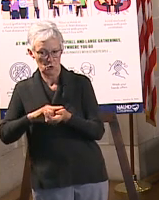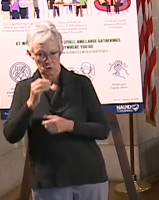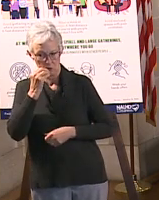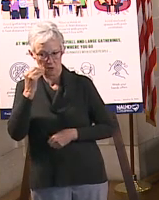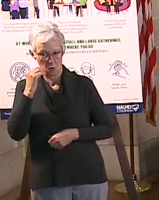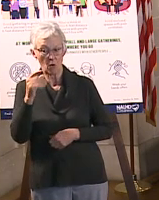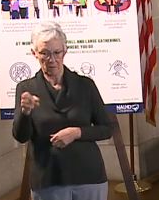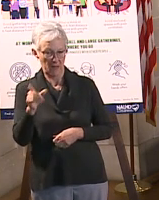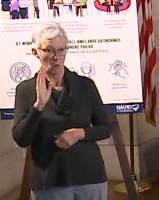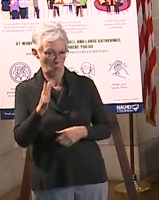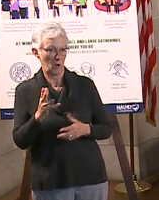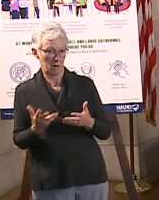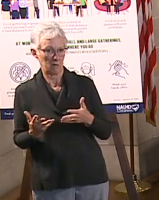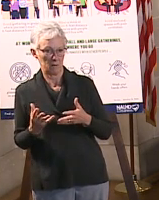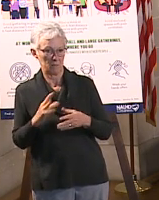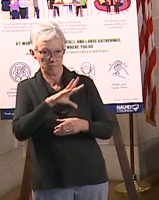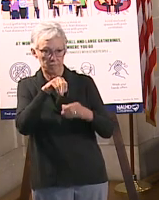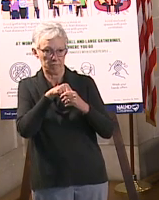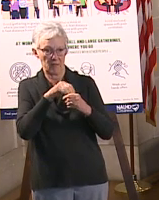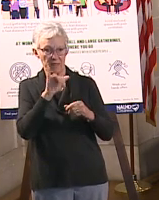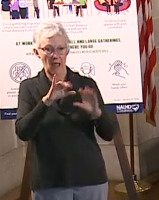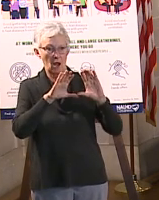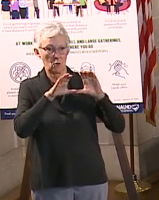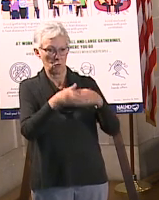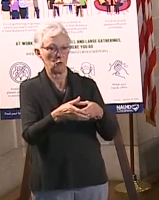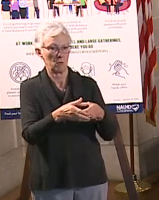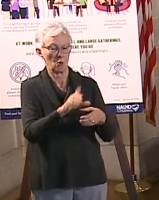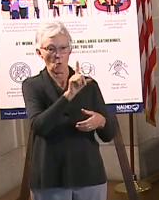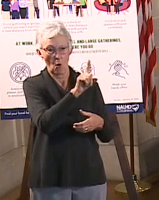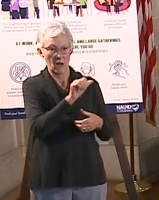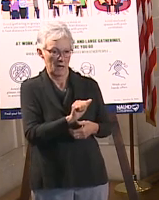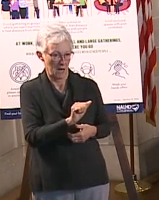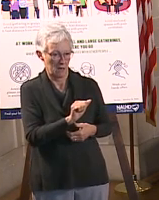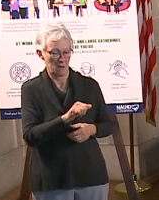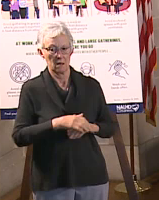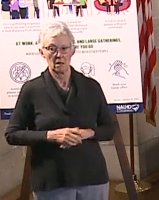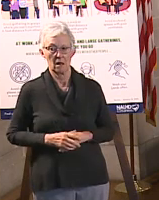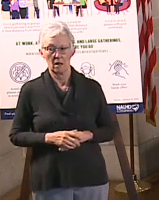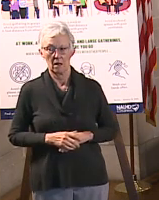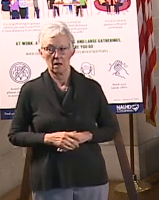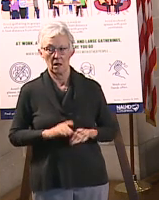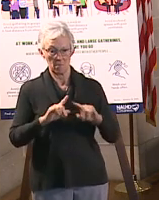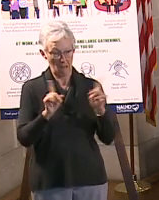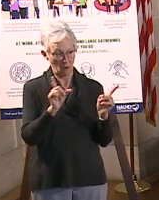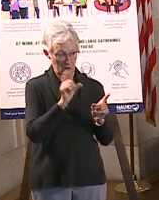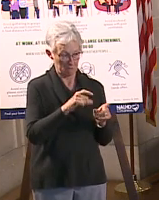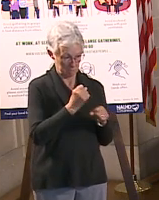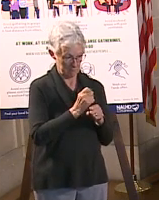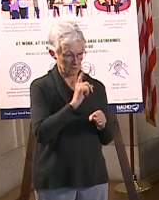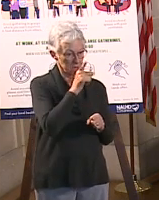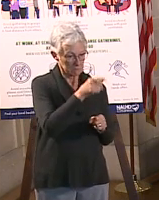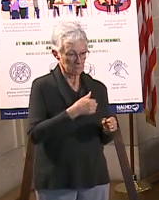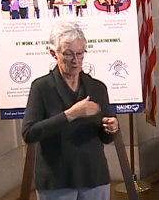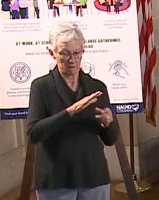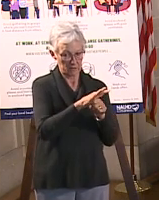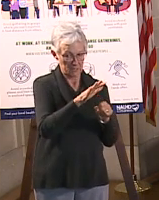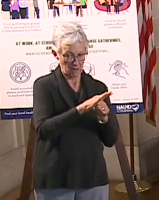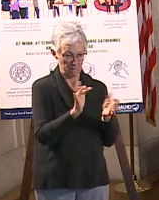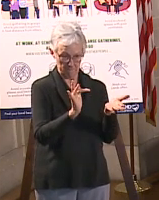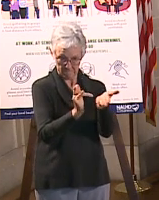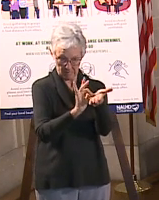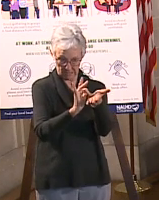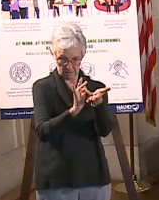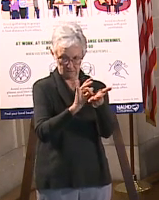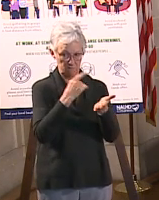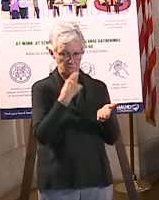as well. Now, part of that plan is we have to have enough vaccines to be able to distribute out, to be able to do that. And